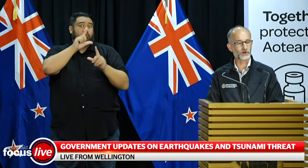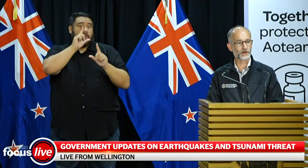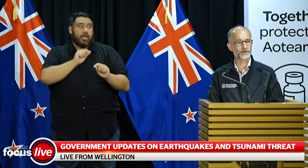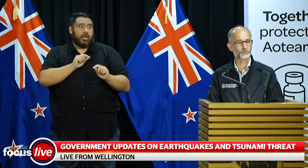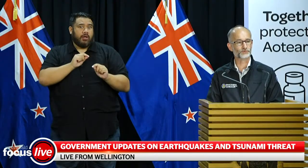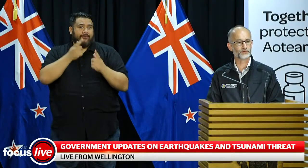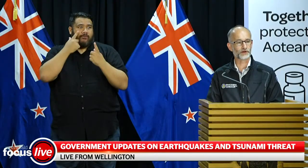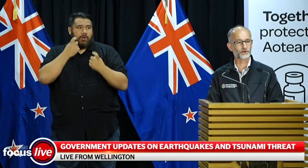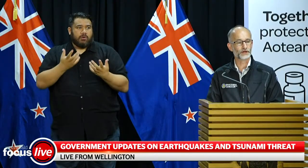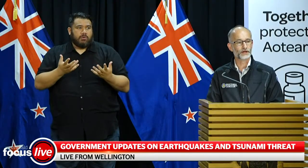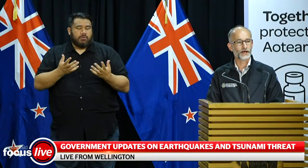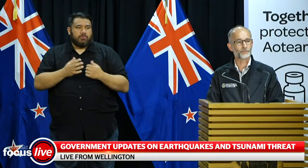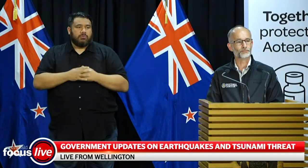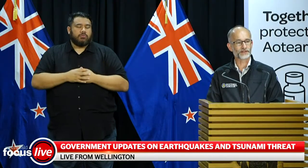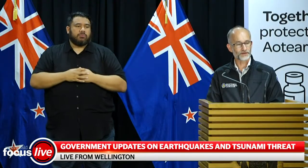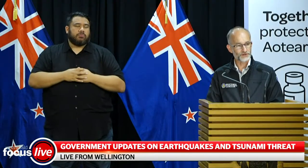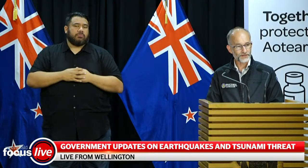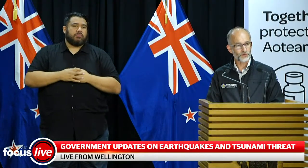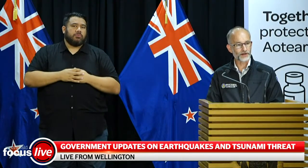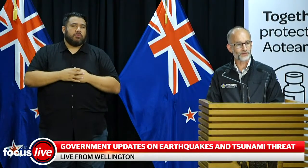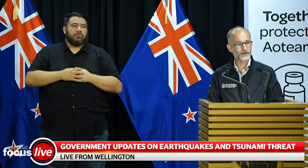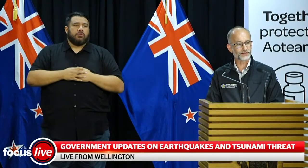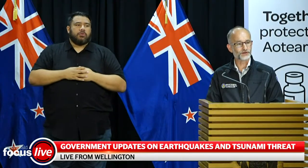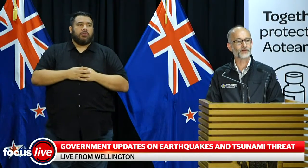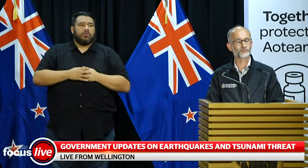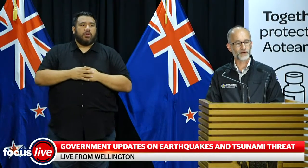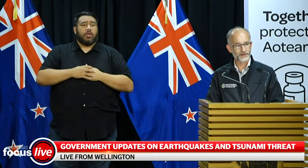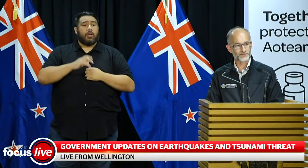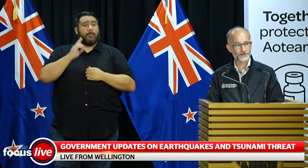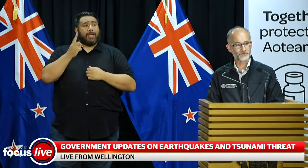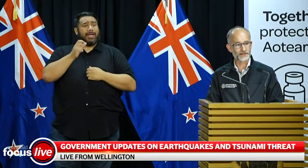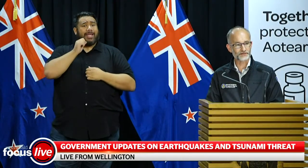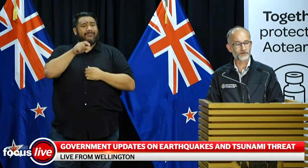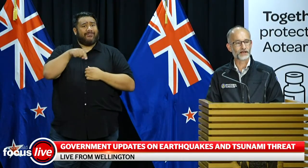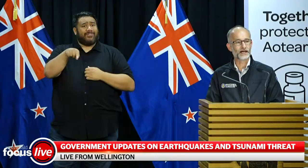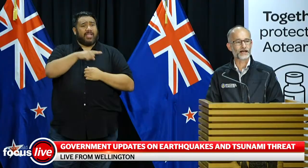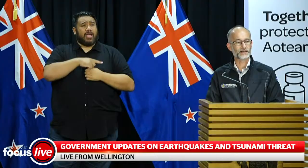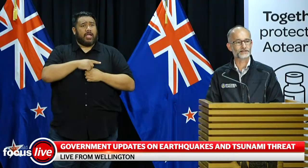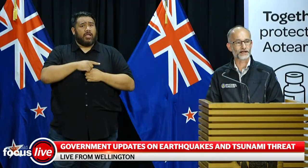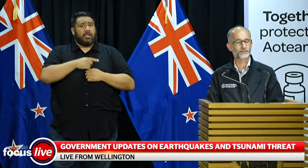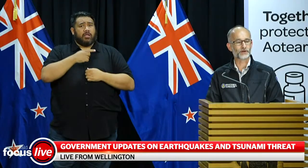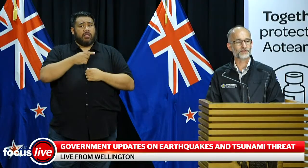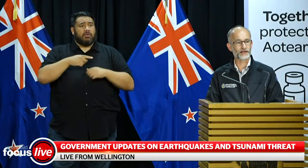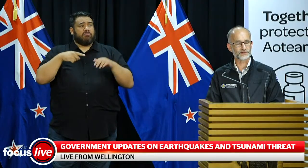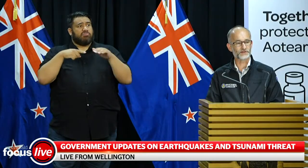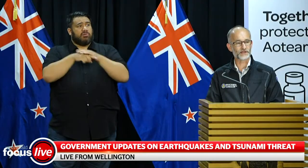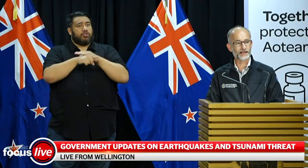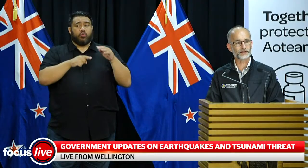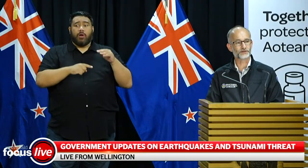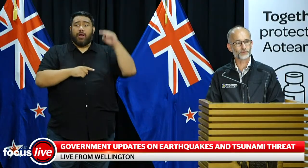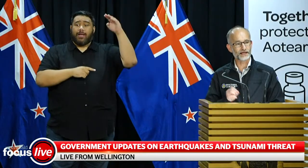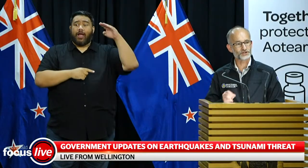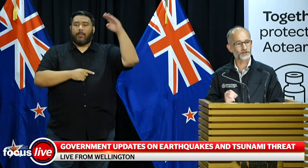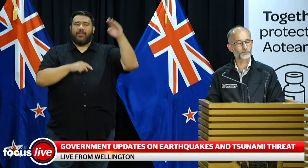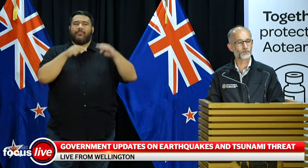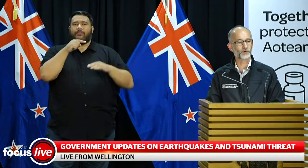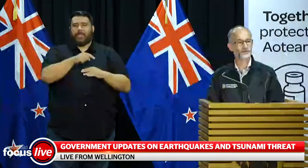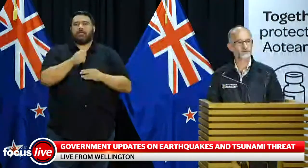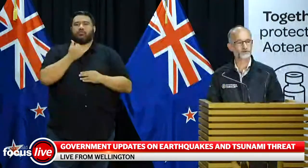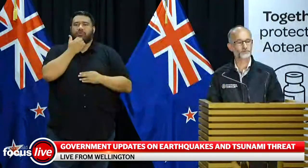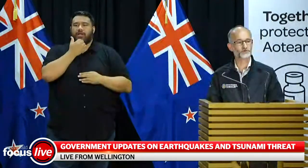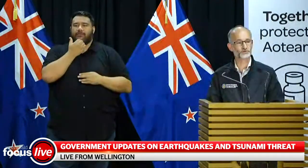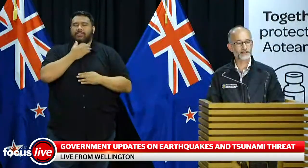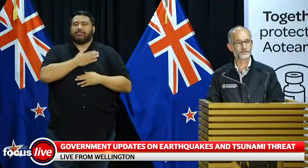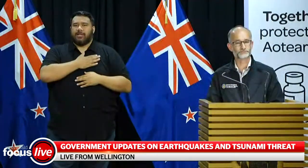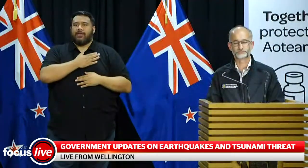we would like people to follow. But they've done the right thing. They've made themselves safe, and that's exactly the reaction that we